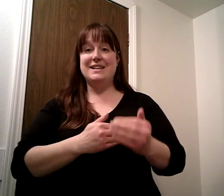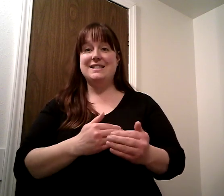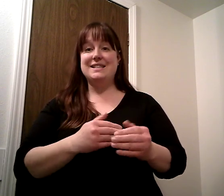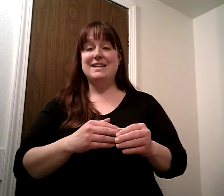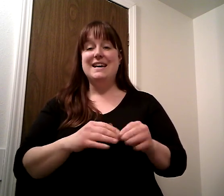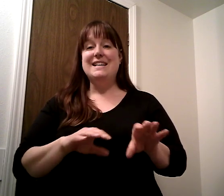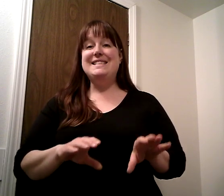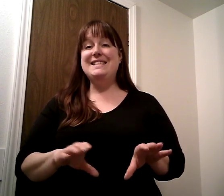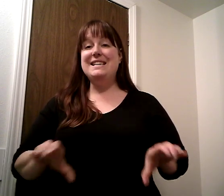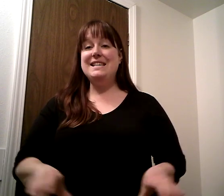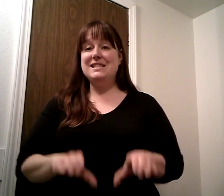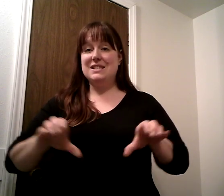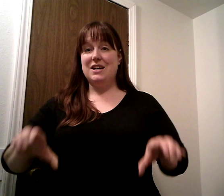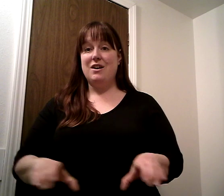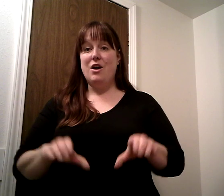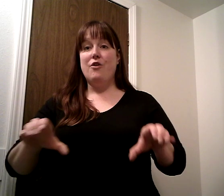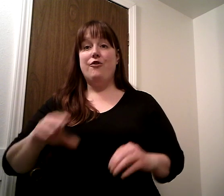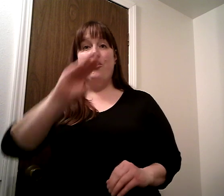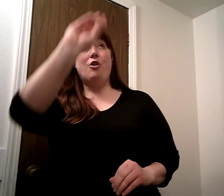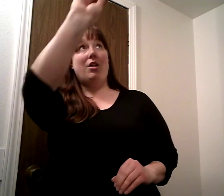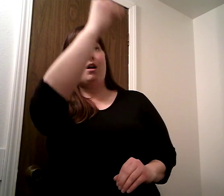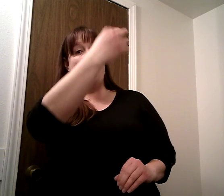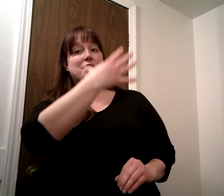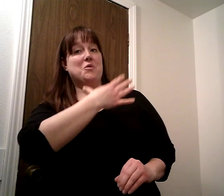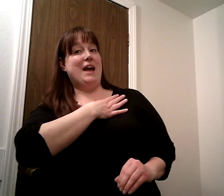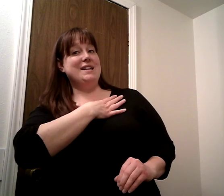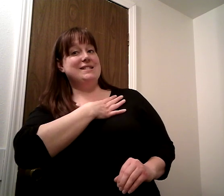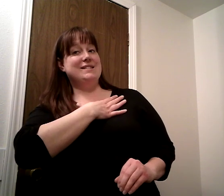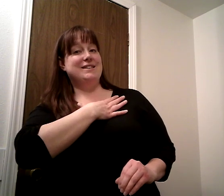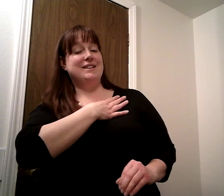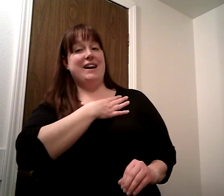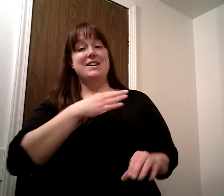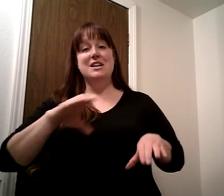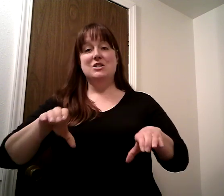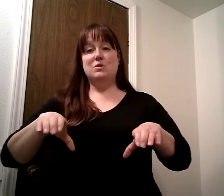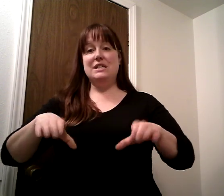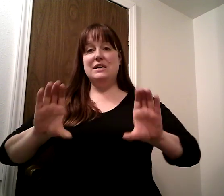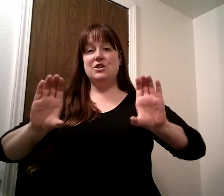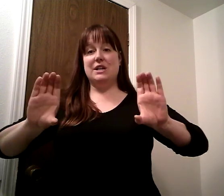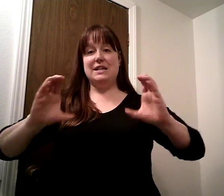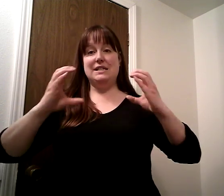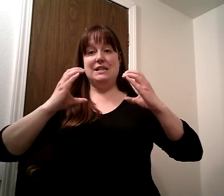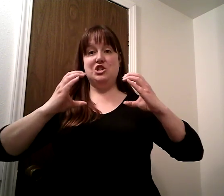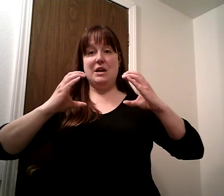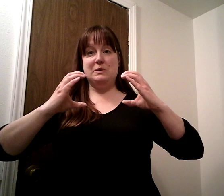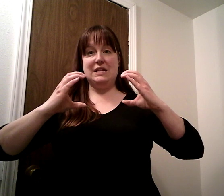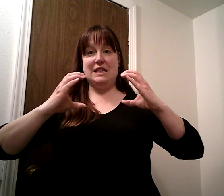kindness. Deeds full of grace. Okay, so deeds, you're going to take C shapes like